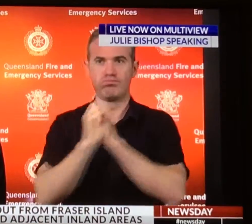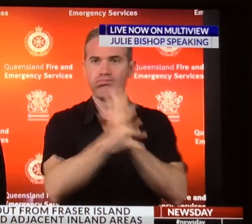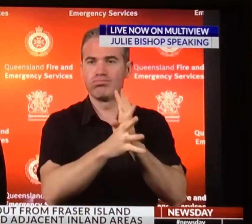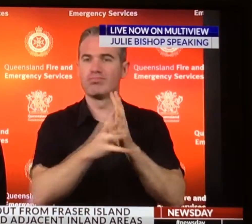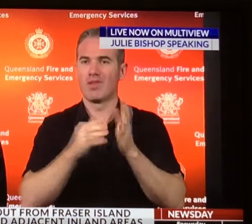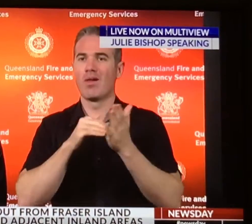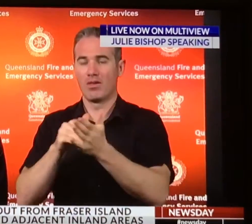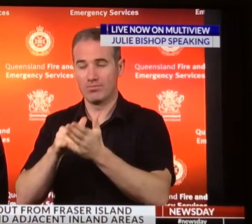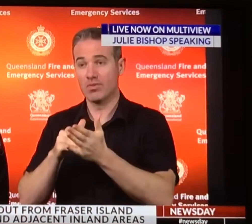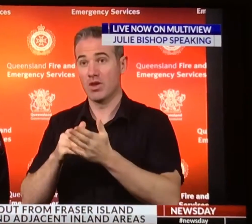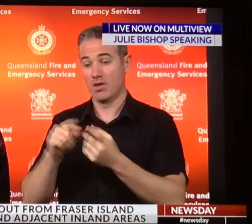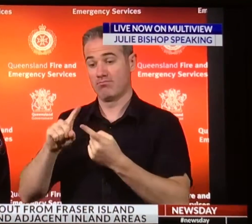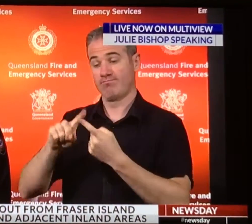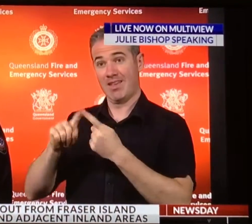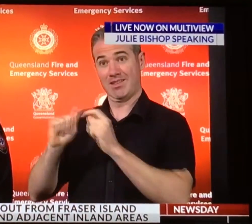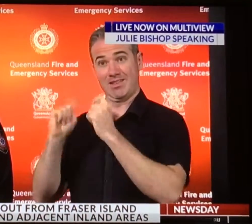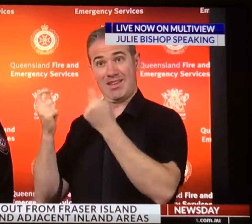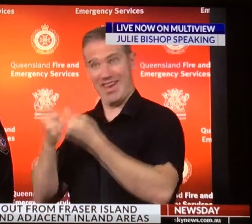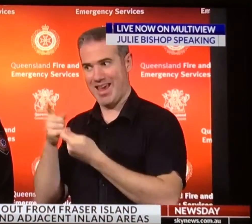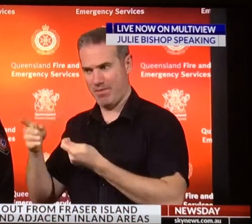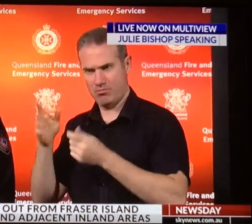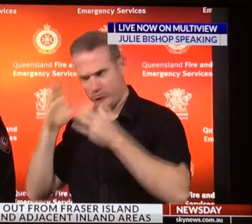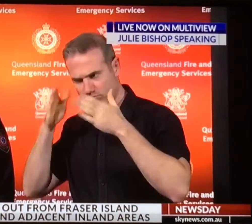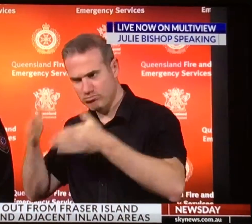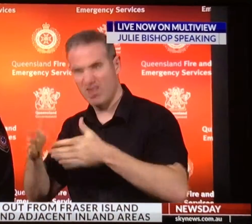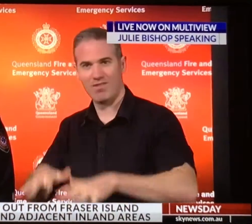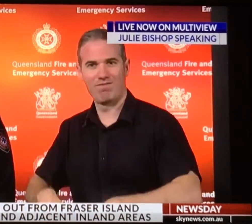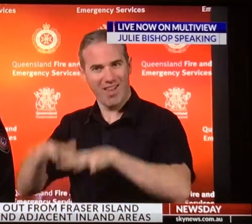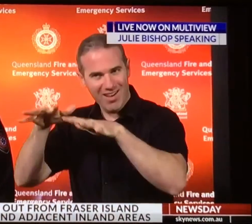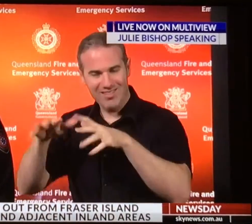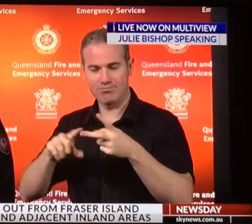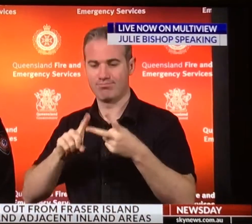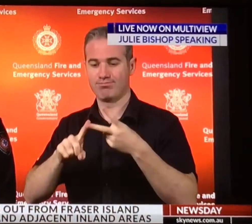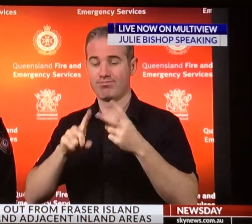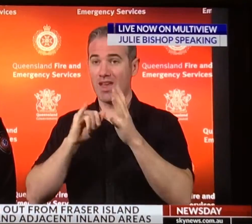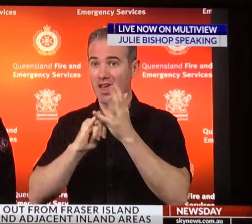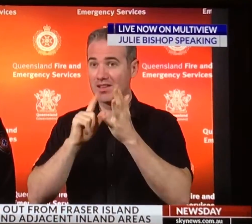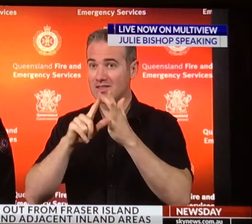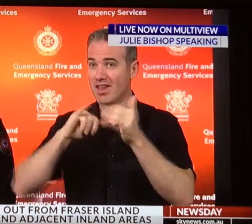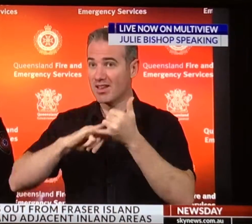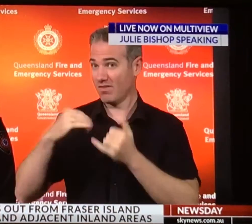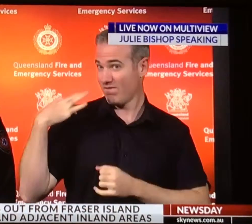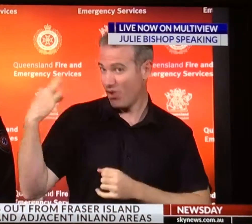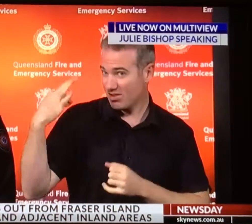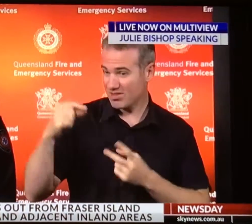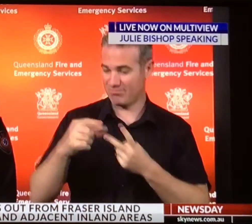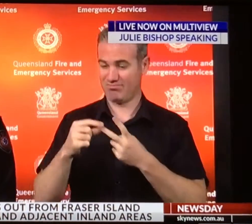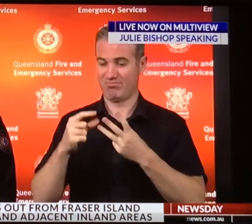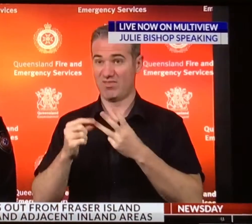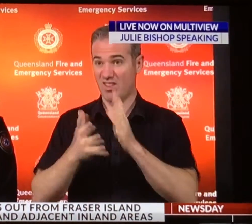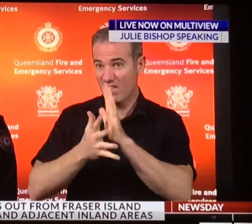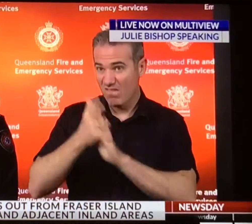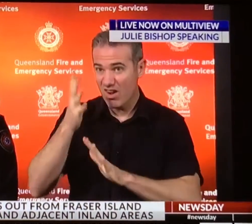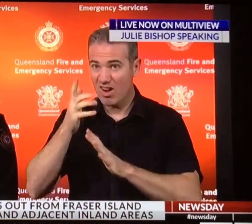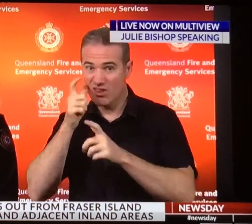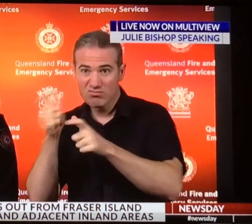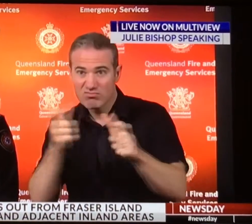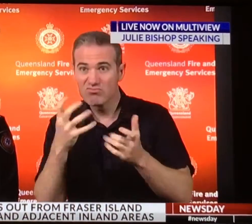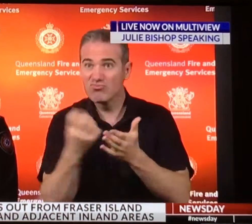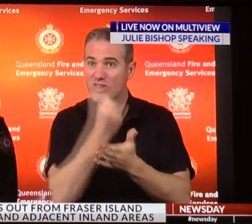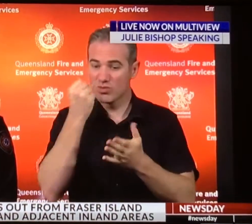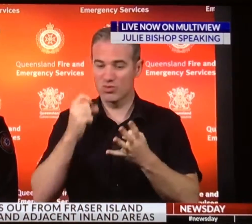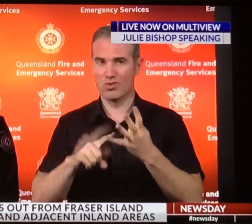only from our Swiftwater floodwater rescue people, that's also from our SCS volunteers, our fire and rescue people, our rural fire staff,